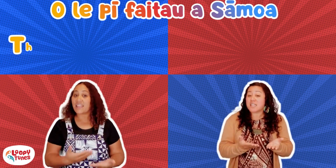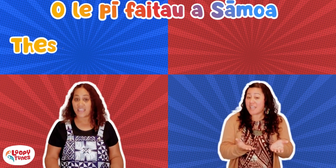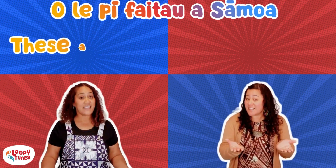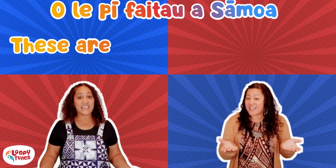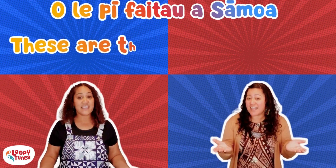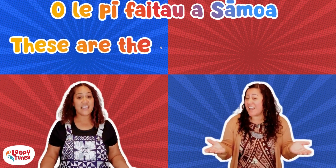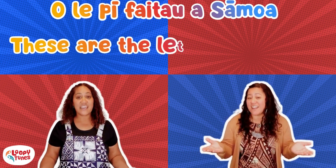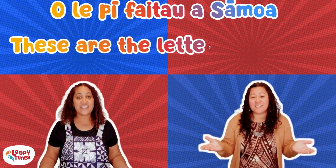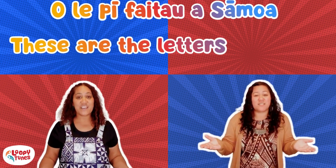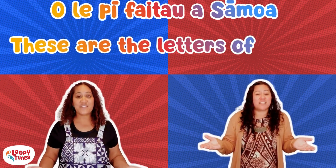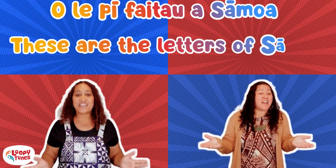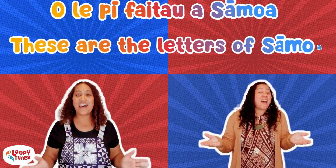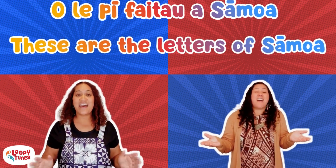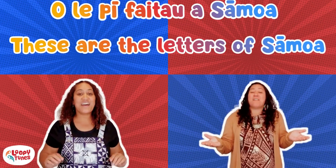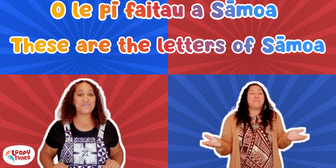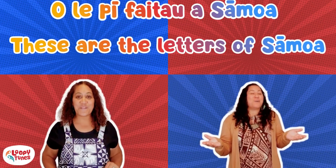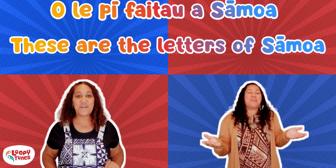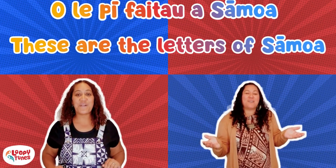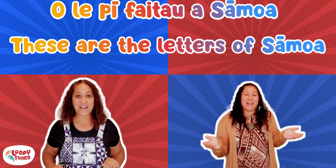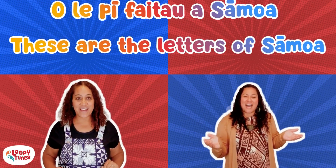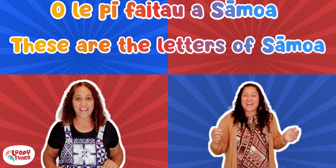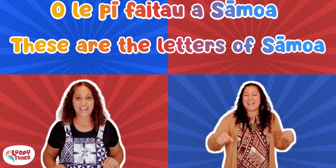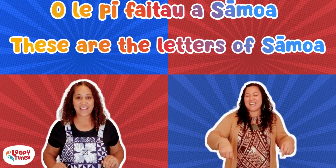These are the letters of Samoa.